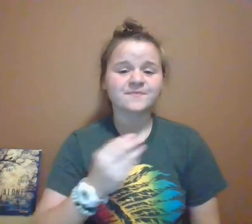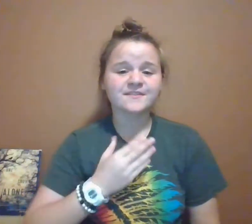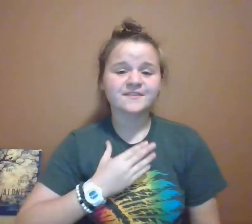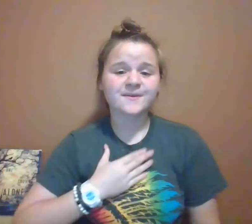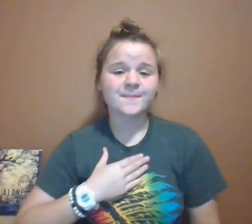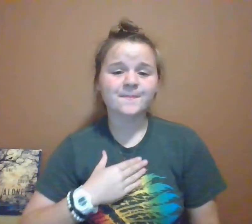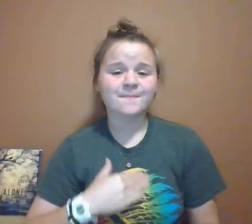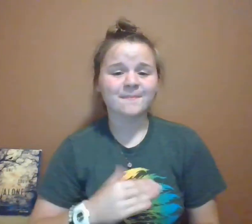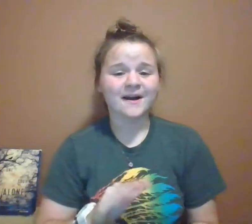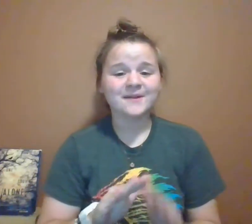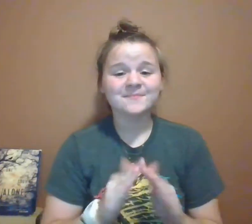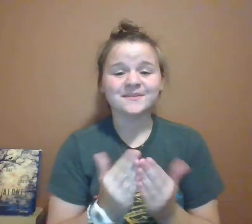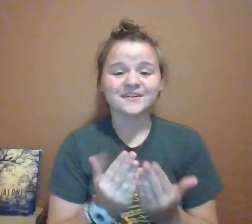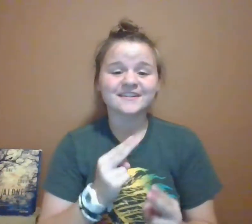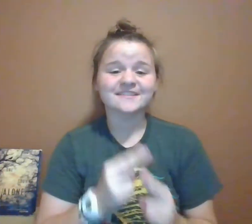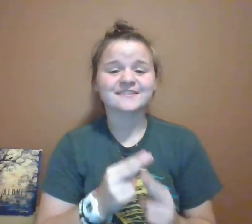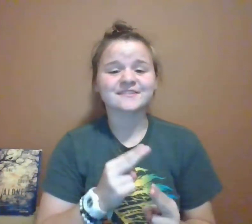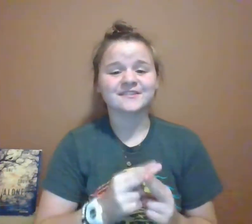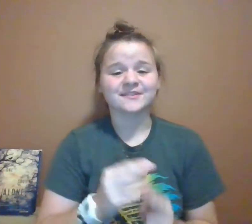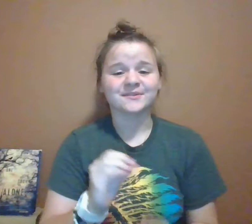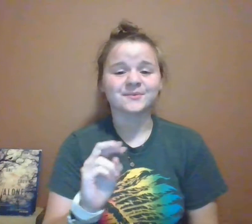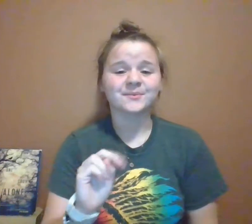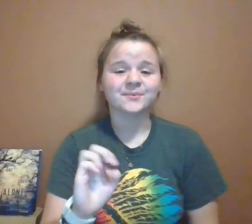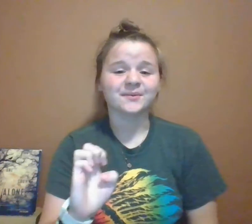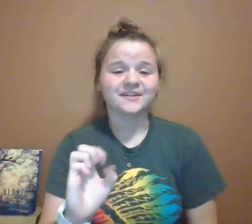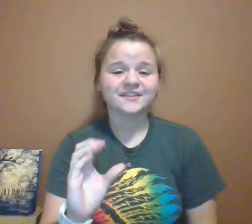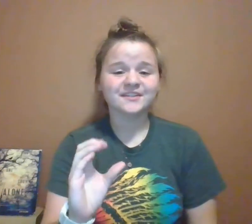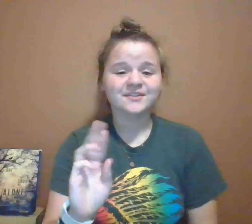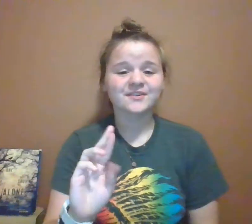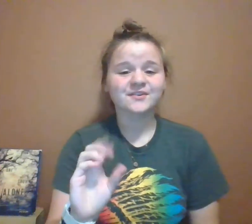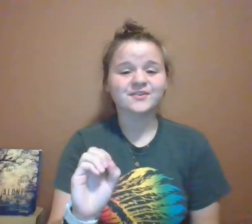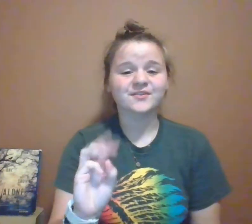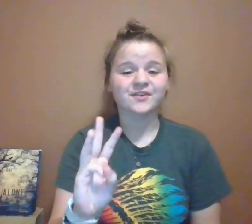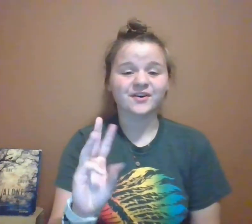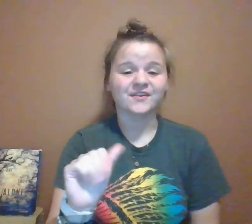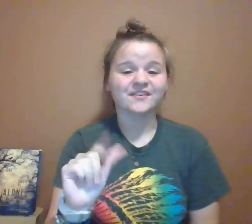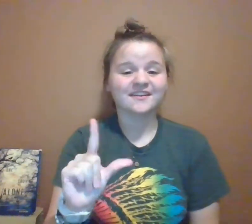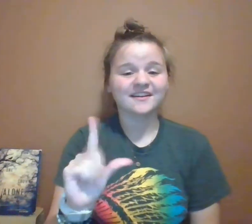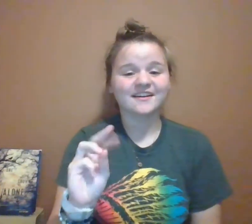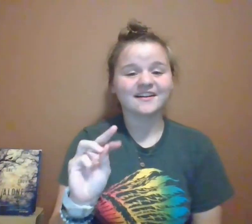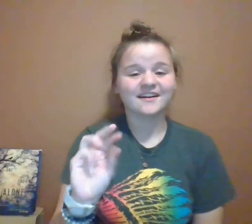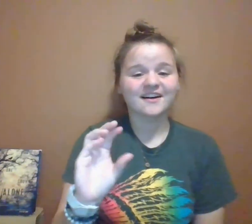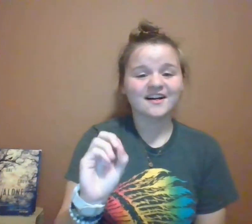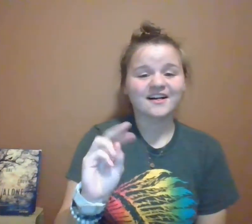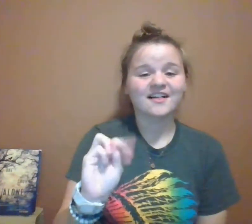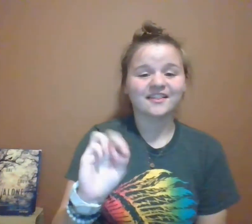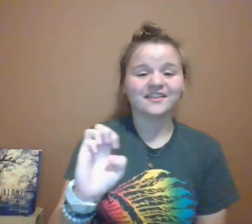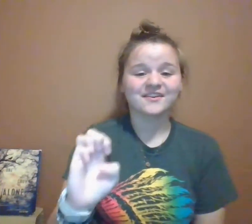My book is called One Crow Alone.